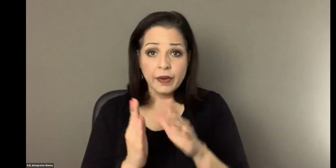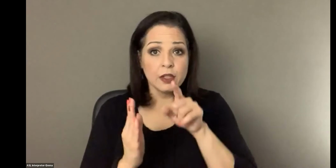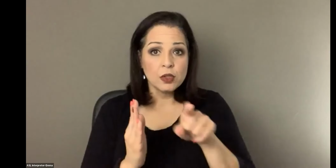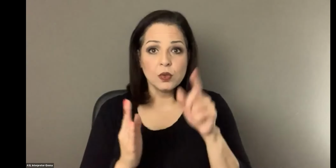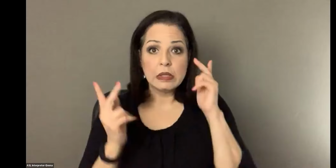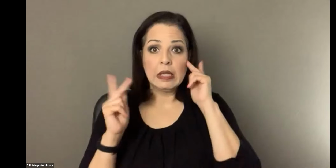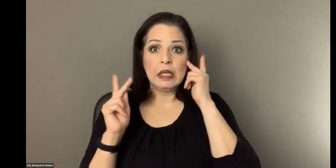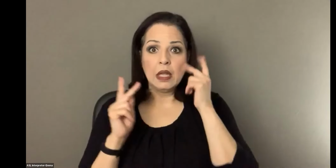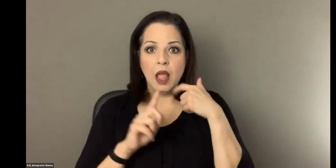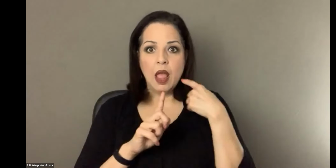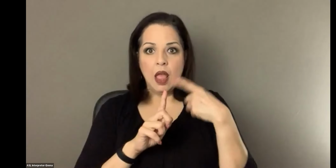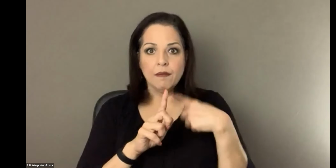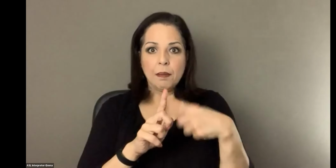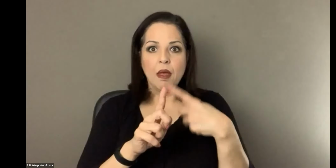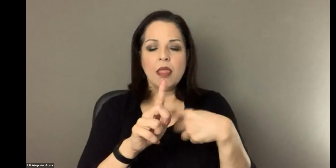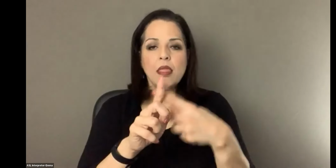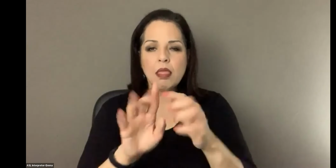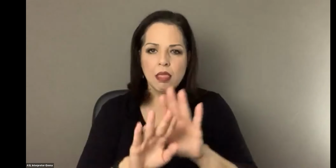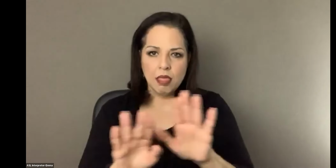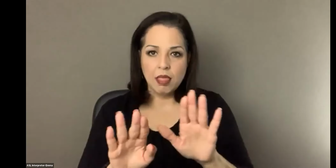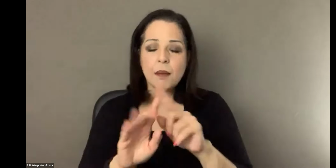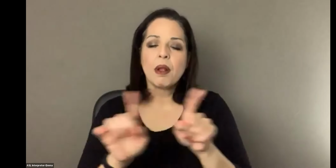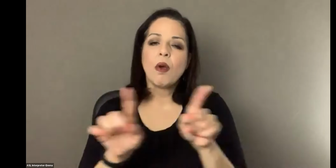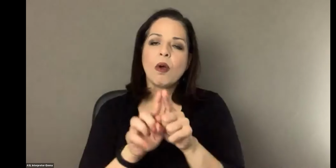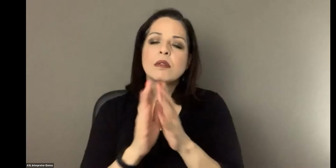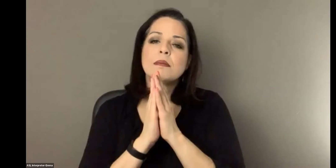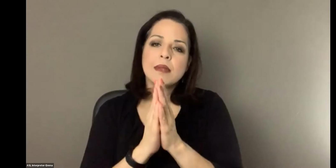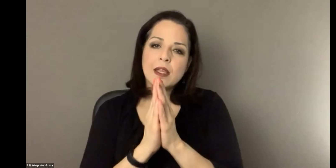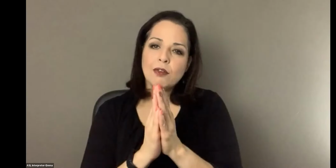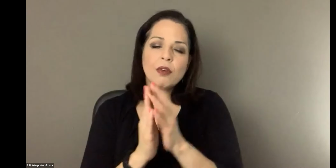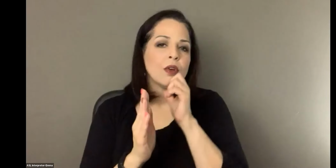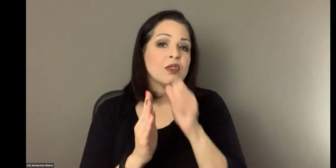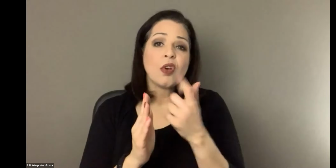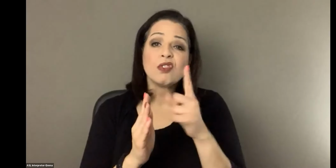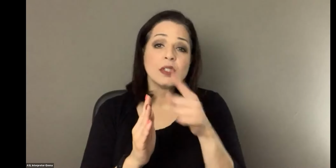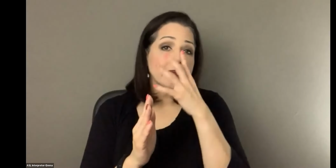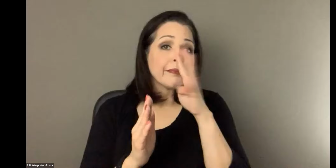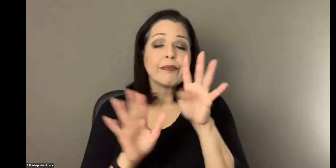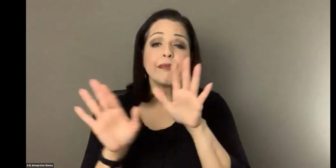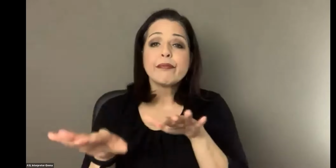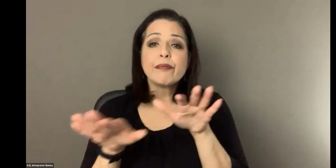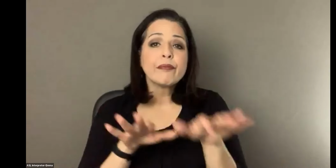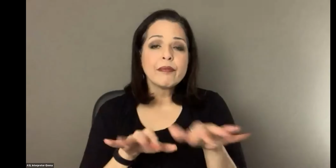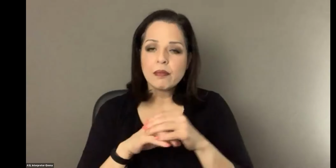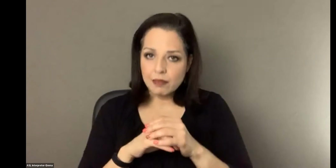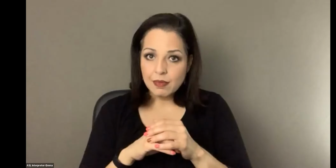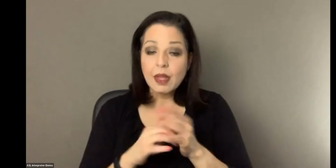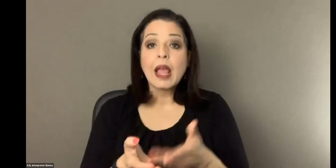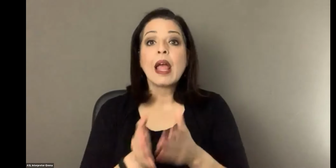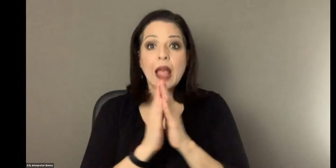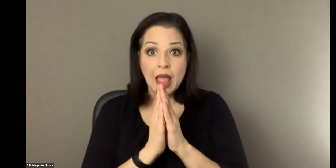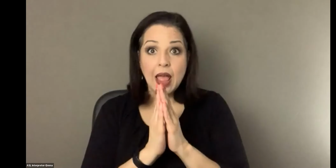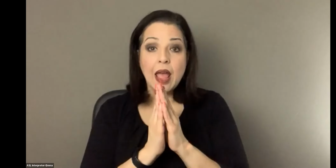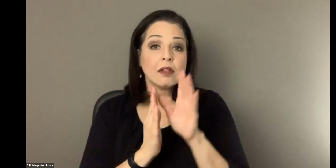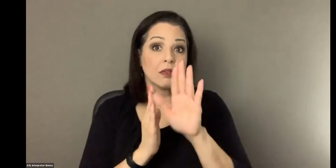every month, I also beg you to not be complacent. Ask a significant